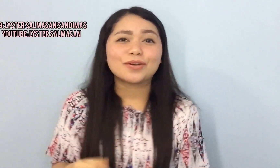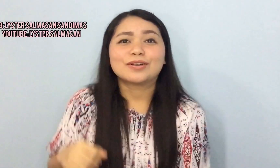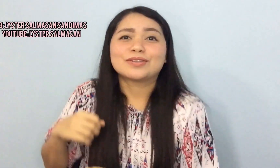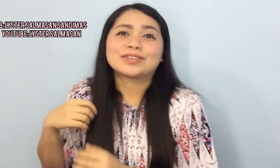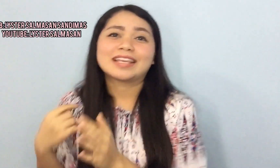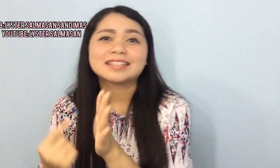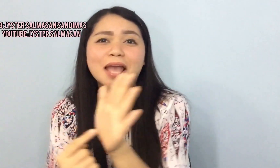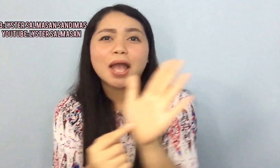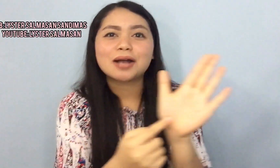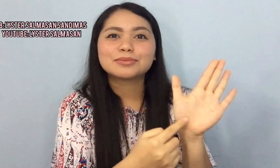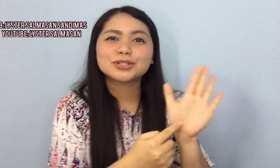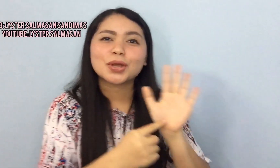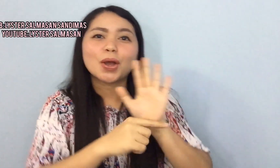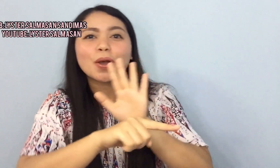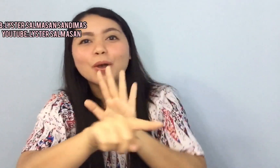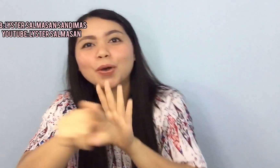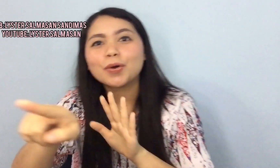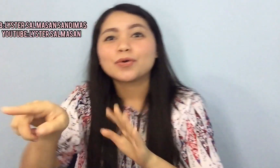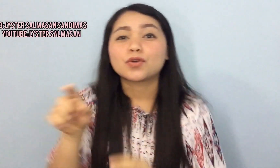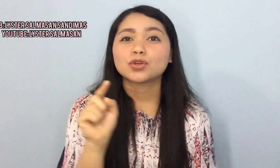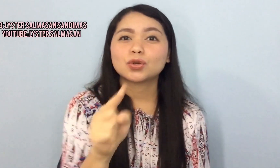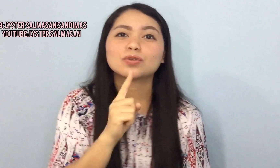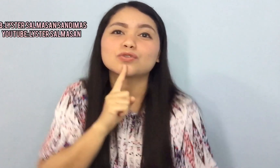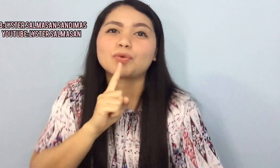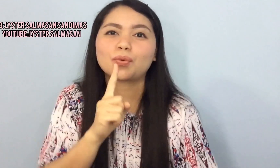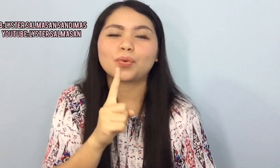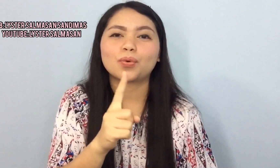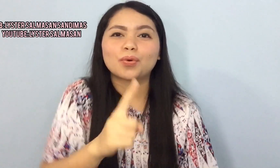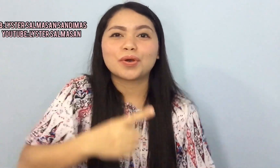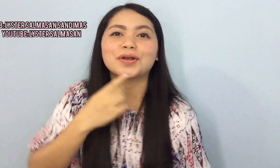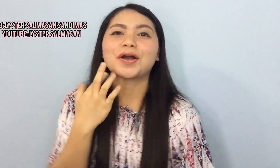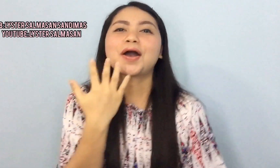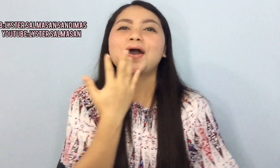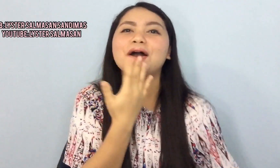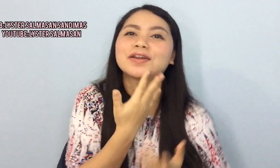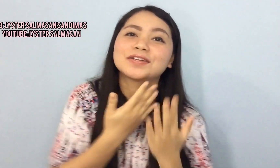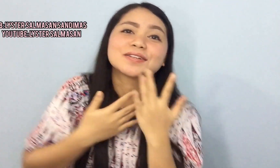to let them show your true